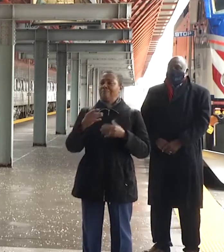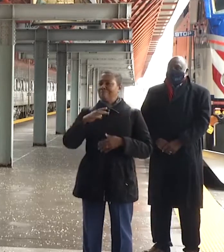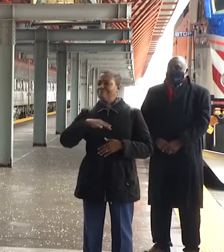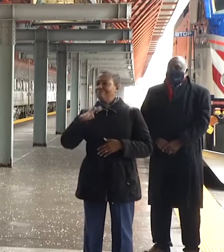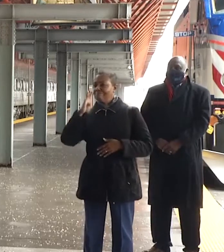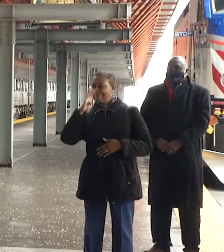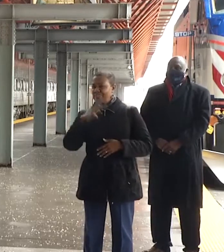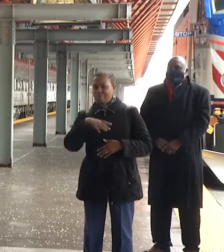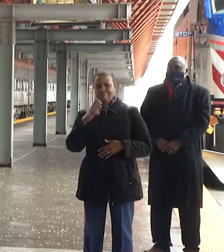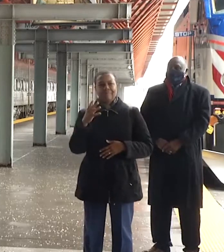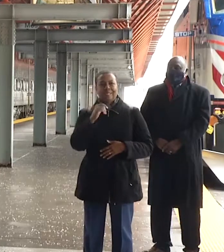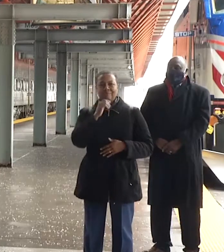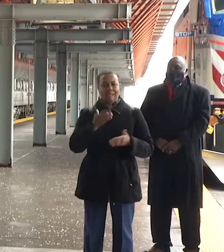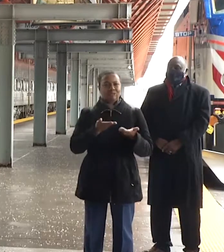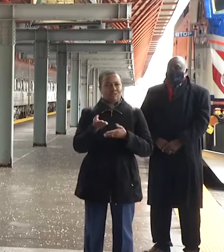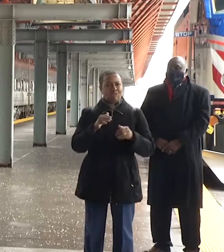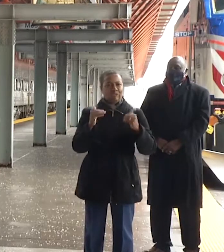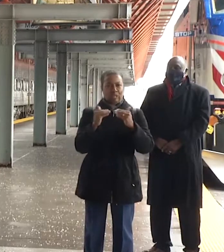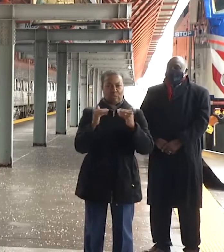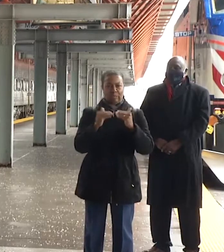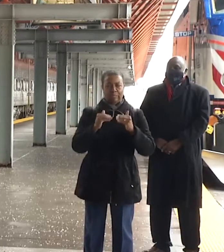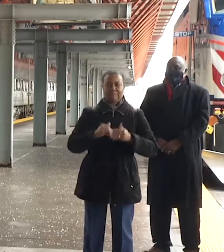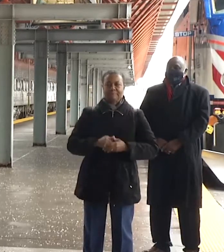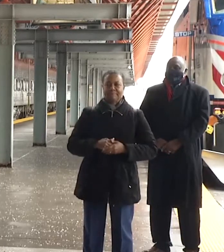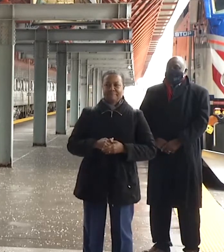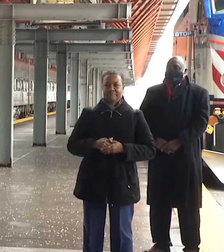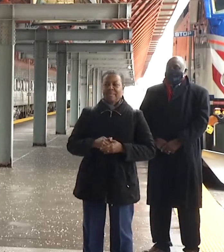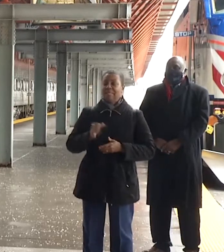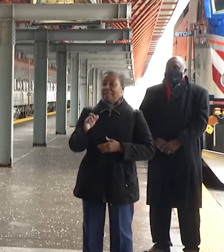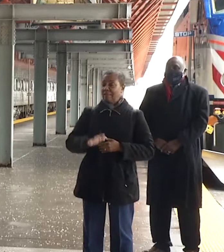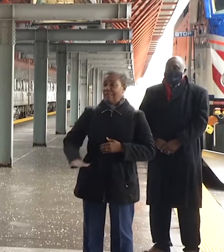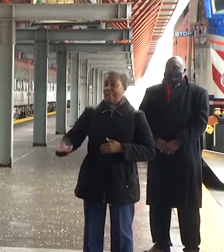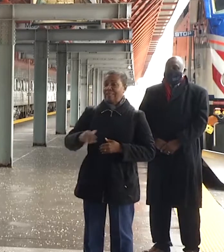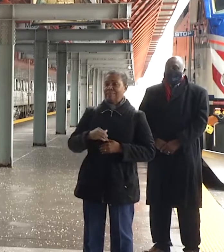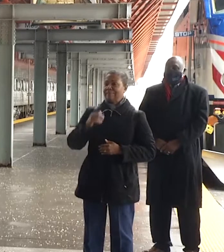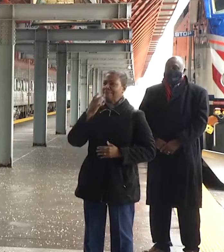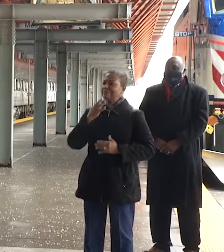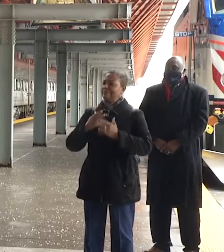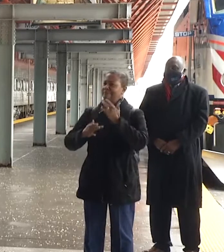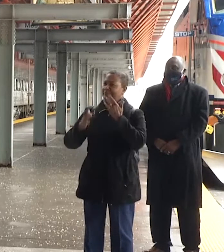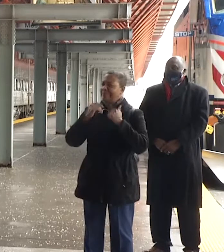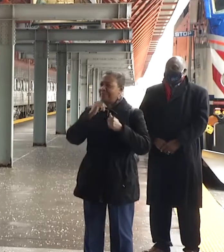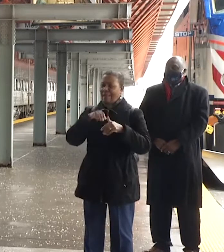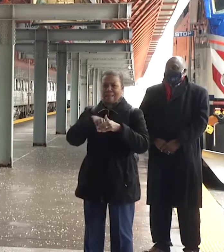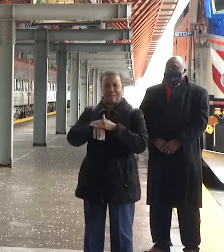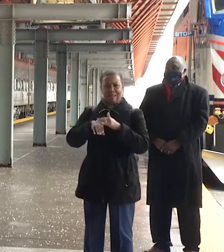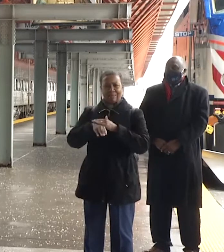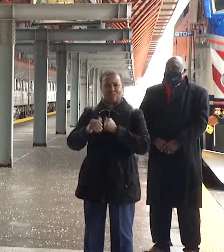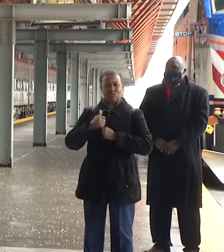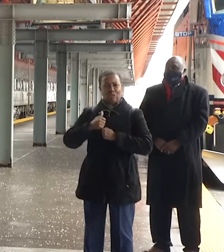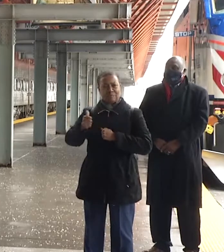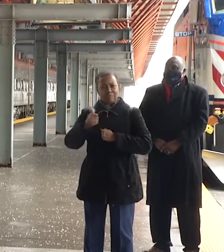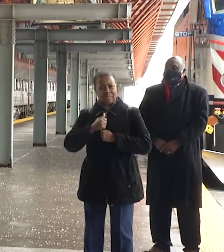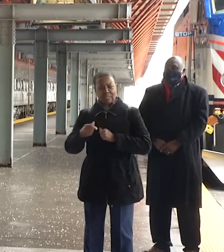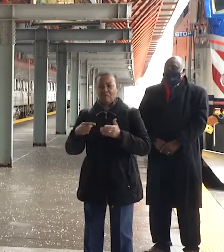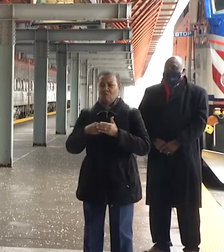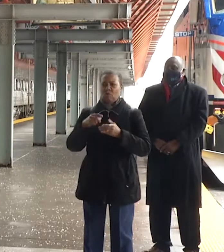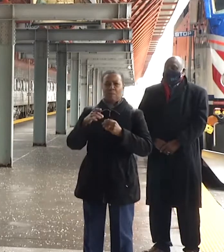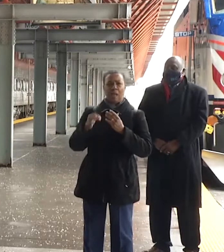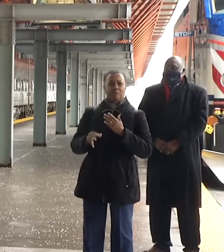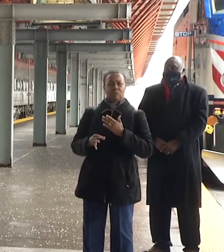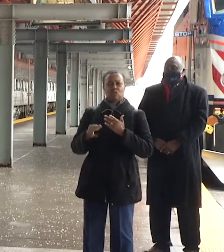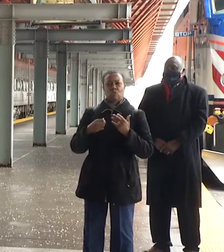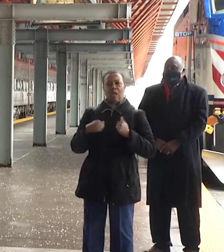overlooked and underserved. The Southland has long been plagued by a lack of access to transportation and affordable options to